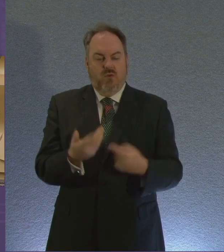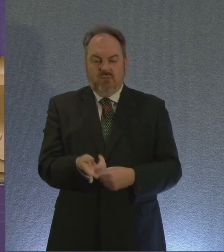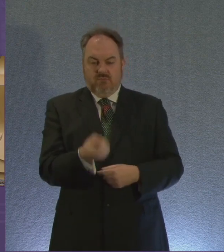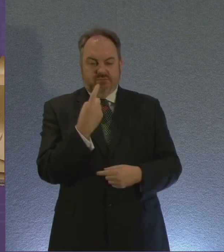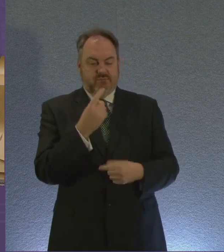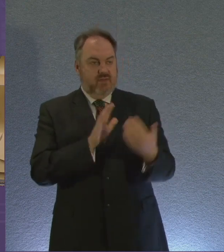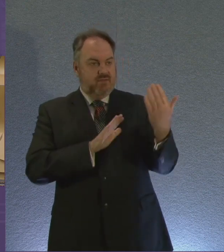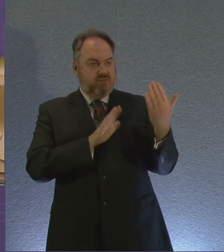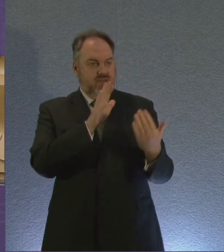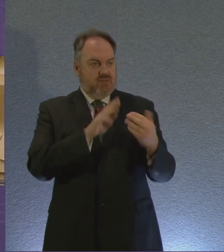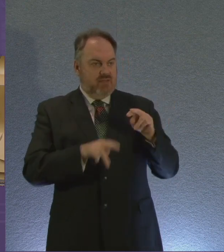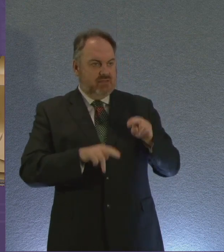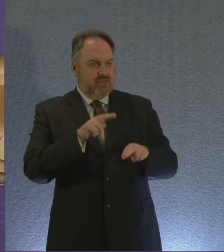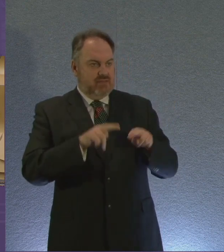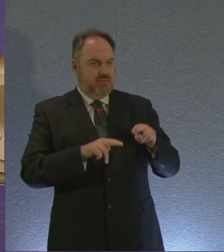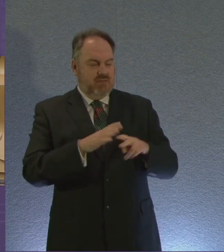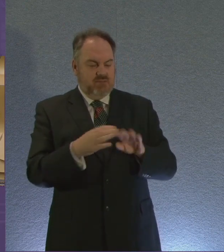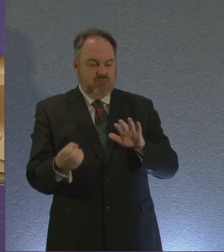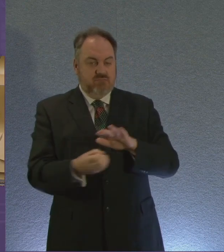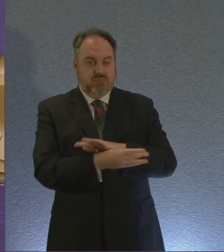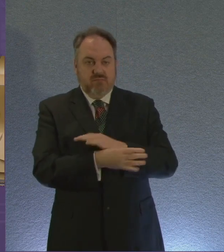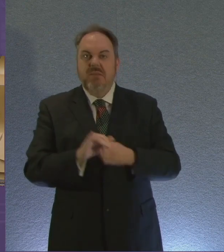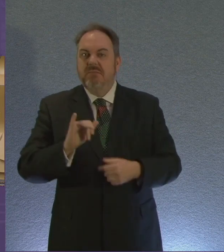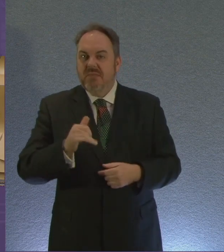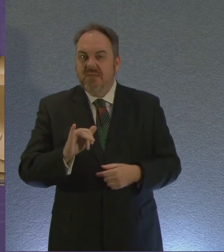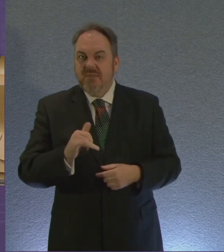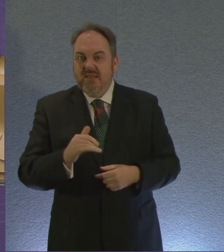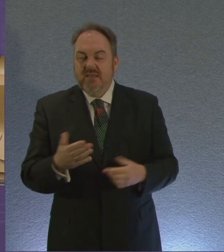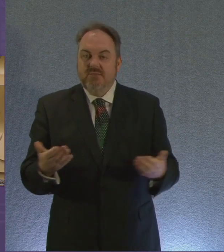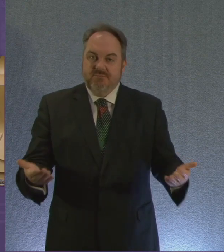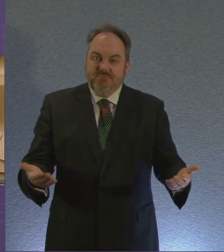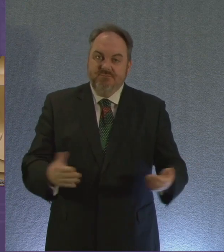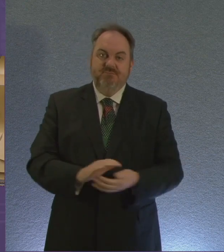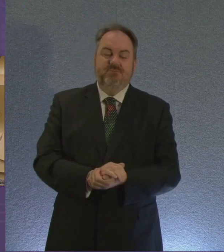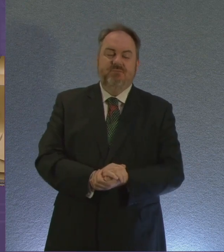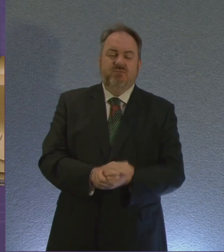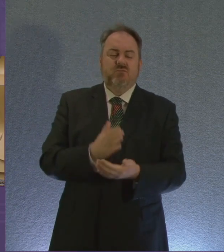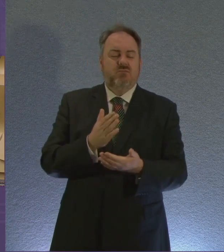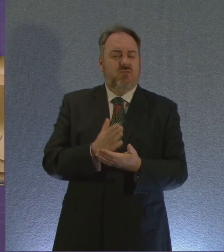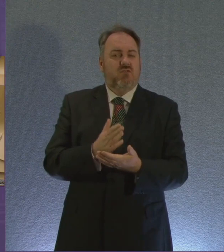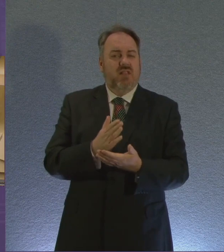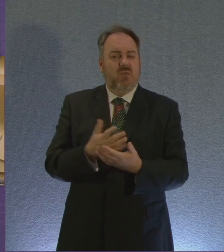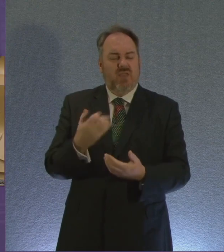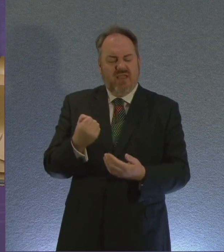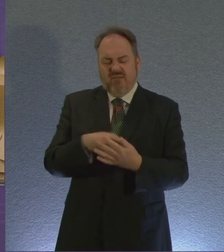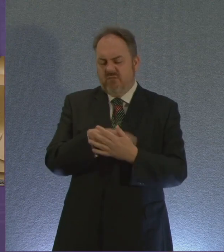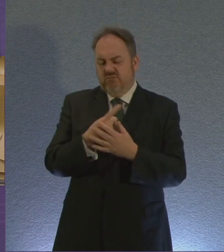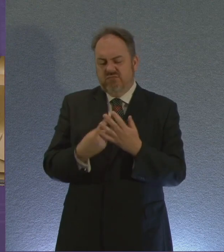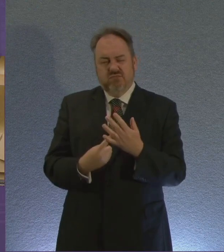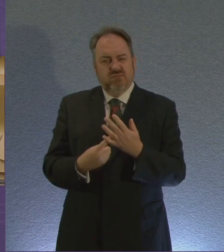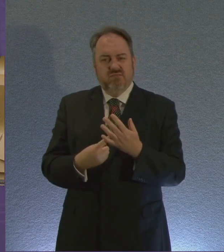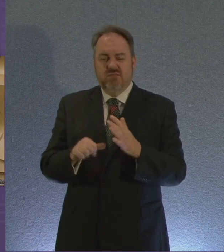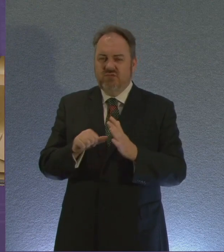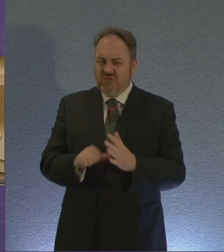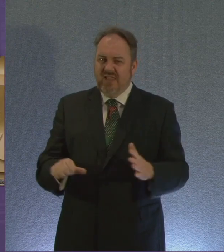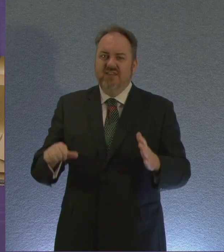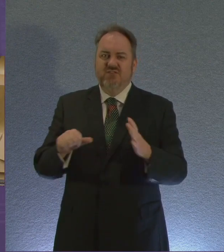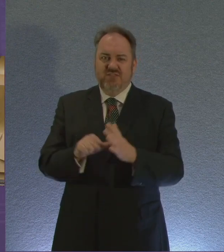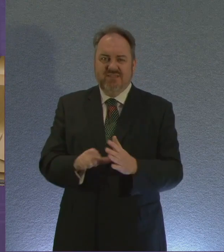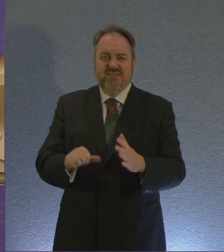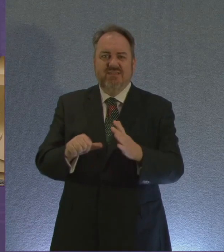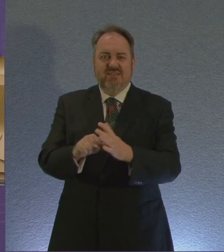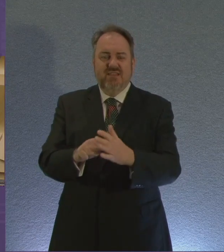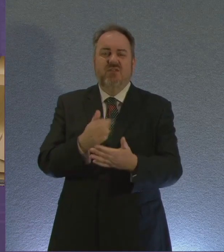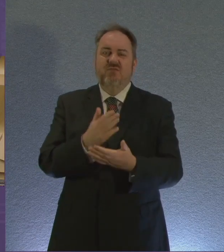Those timescales are clearly no longer possible. Alongside the clear challenges we have within the Government and agency and with the